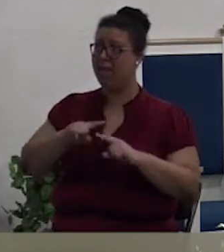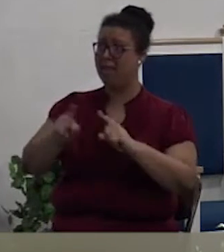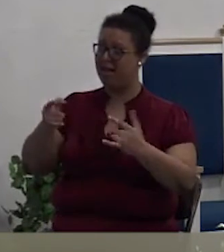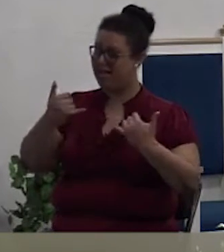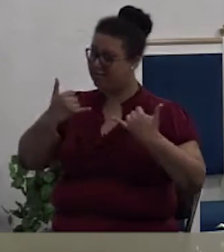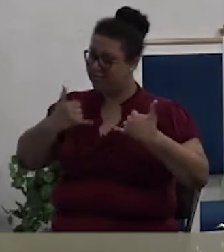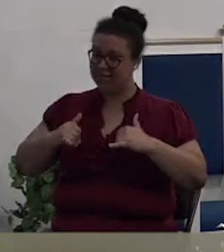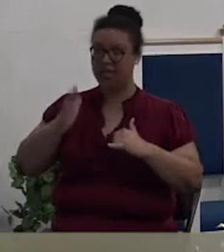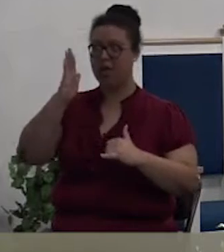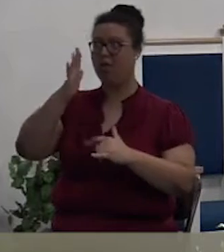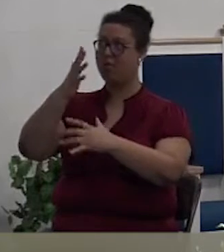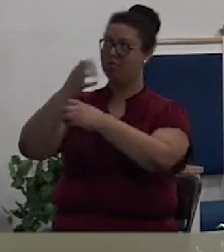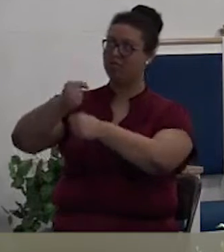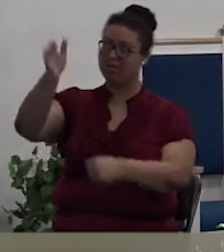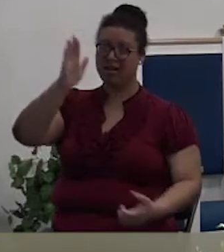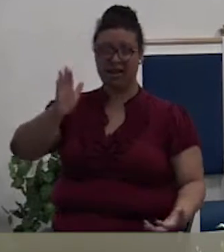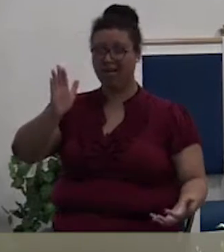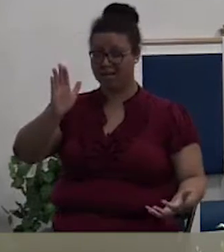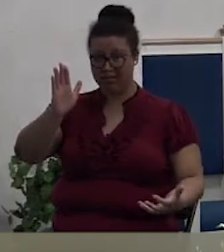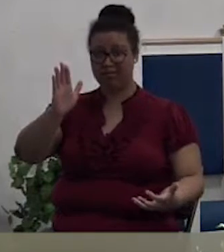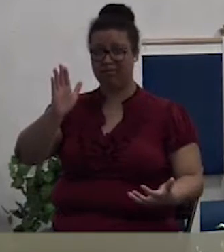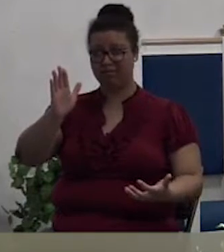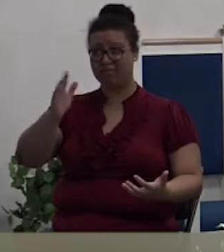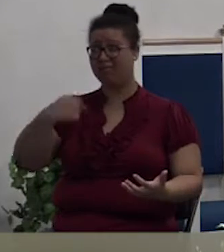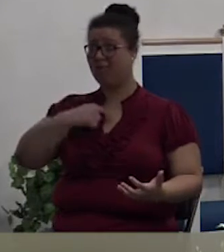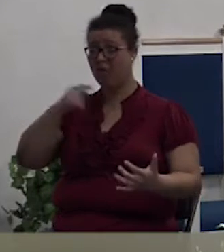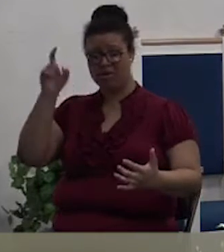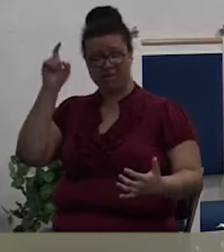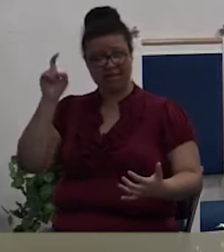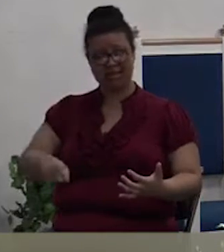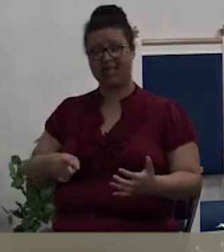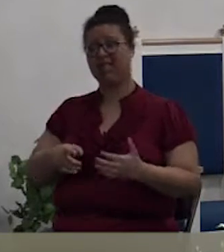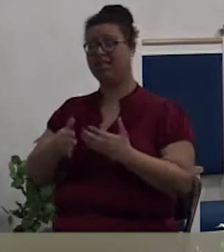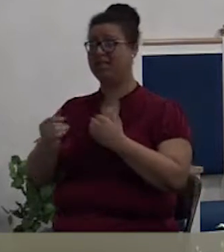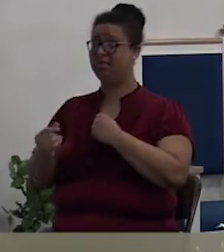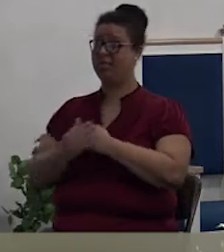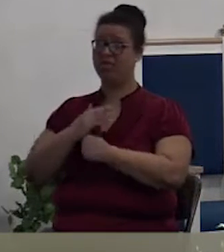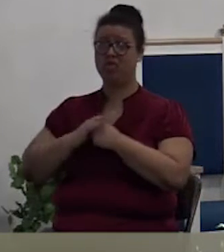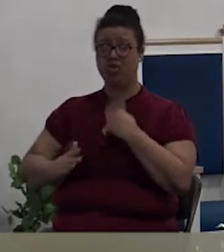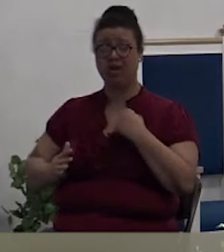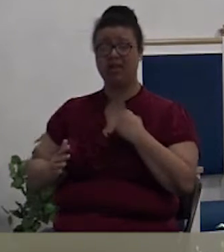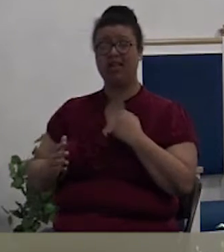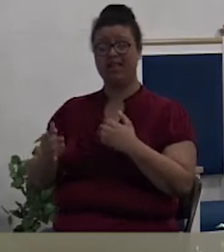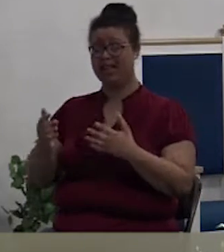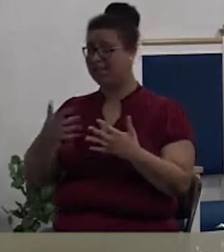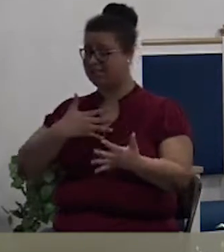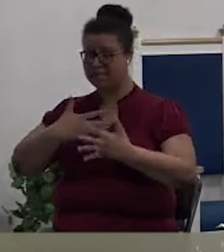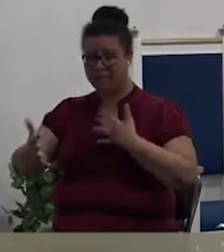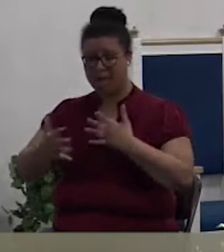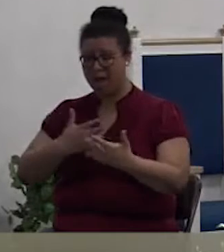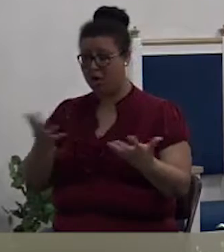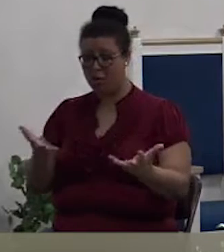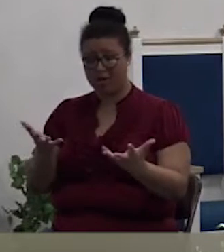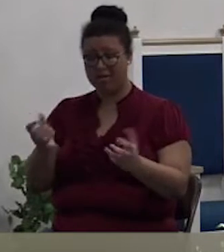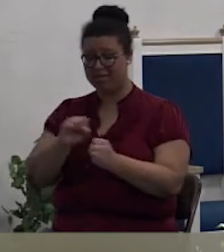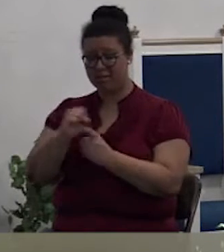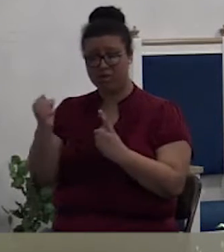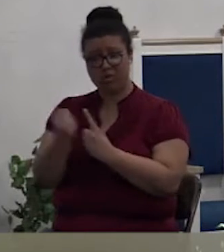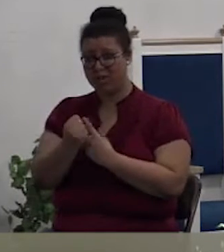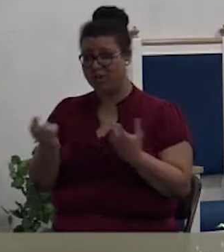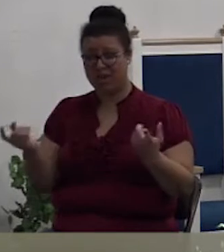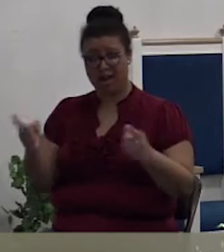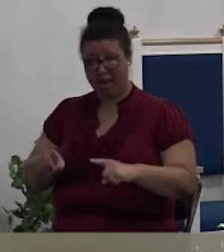put my trust in him. We have to be persuaded that no matter what the situation